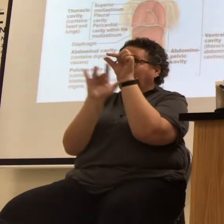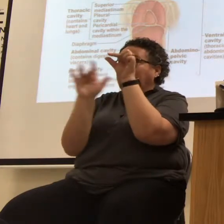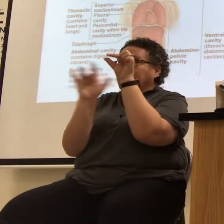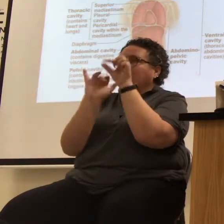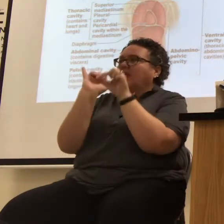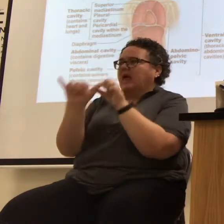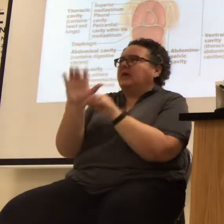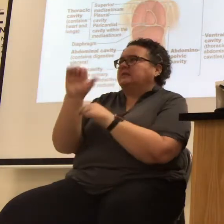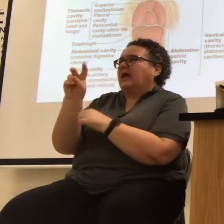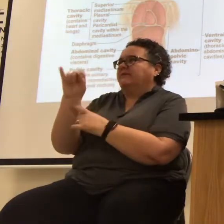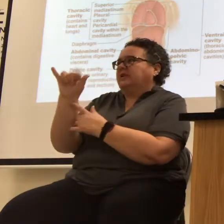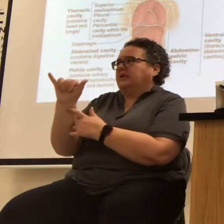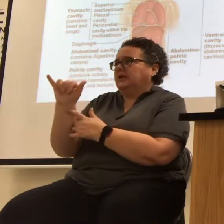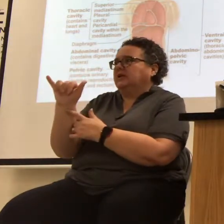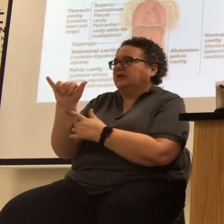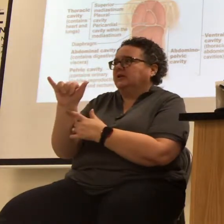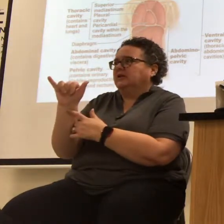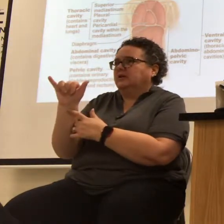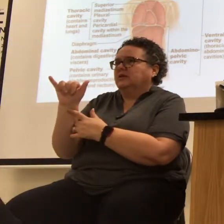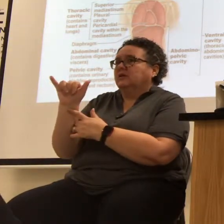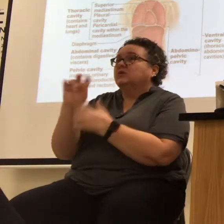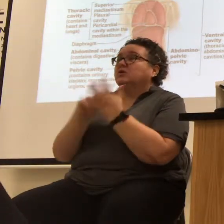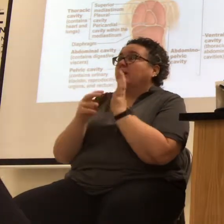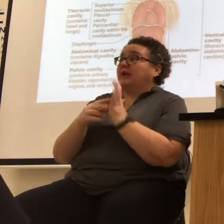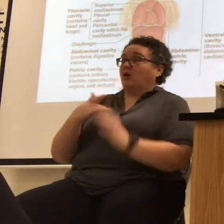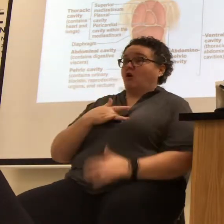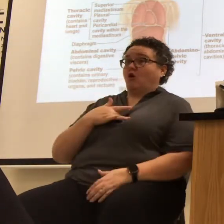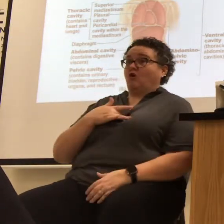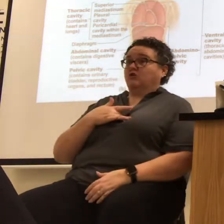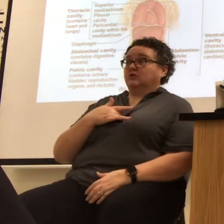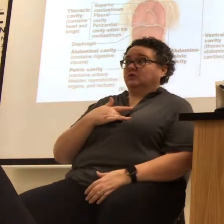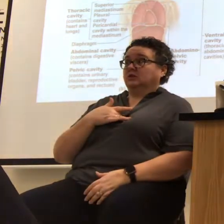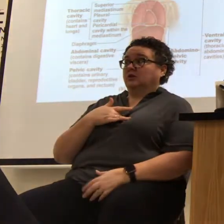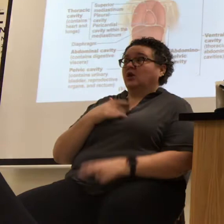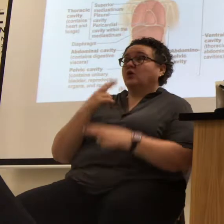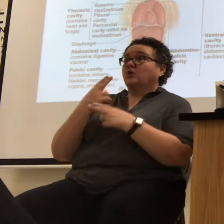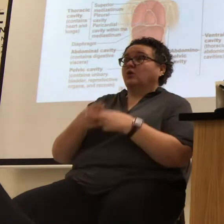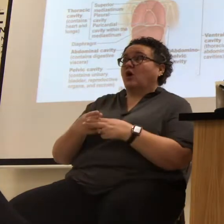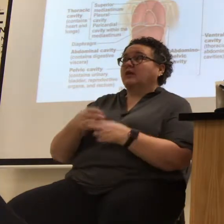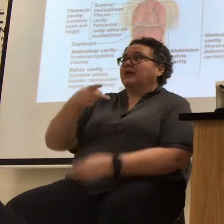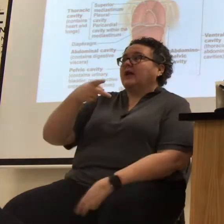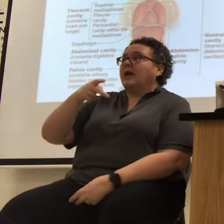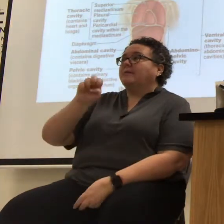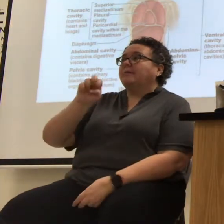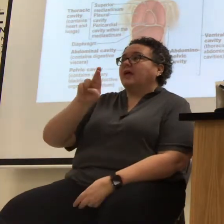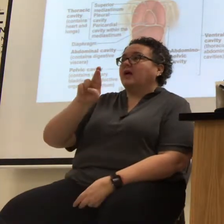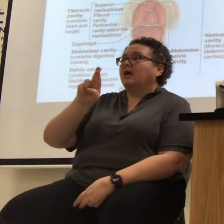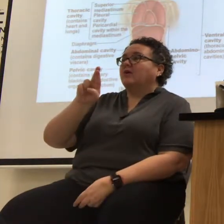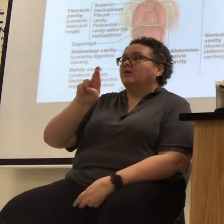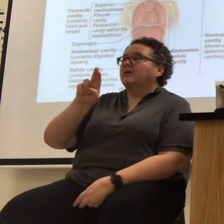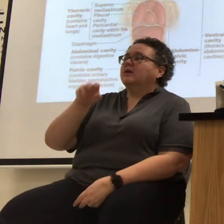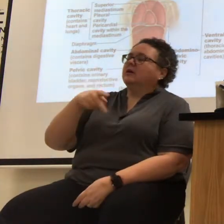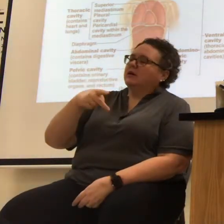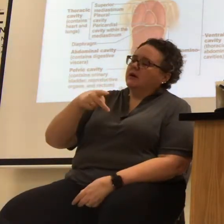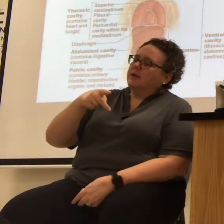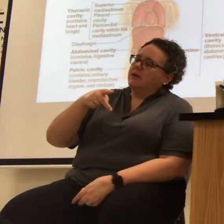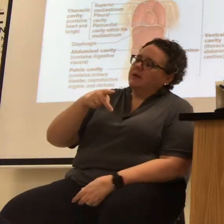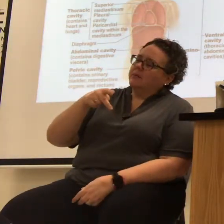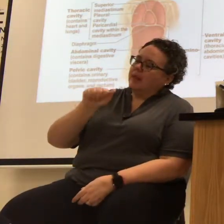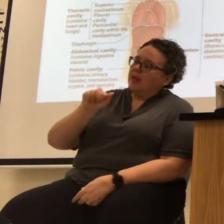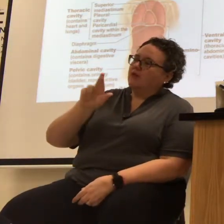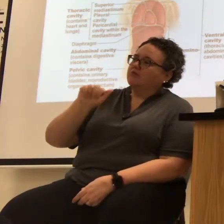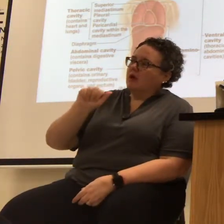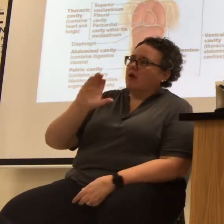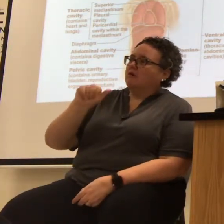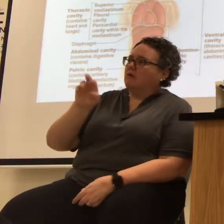is a cavity. Okay, so if it's the heart, you call it the pericardial cavity. It's a fluid-filled